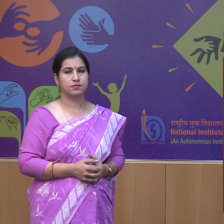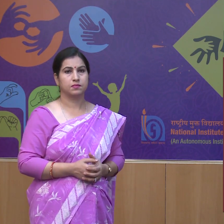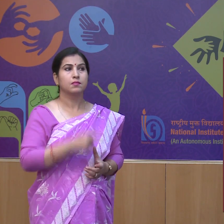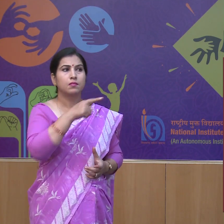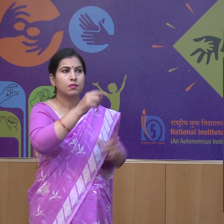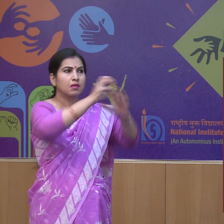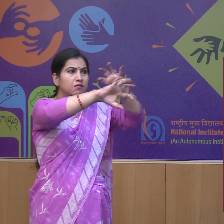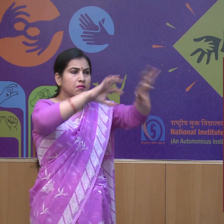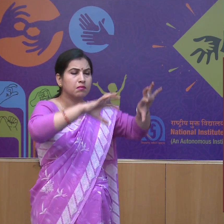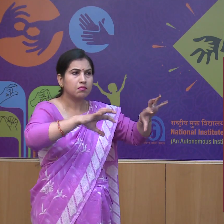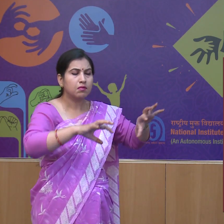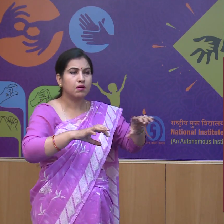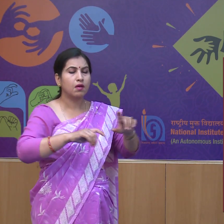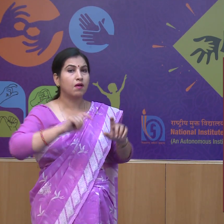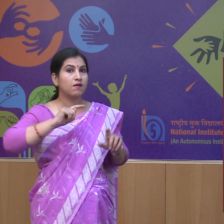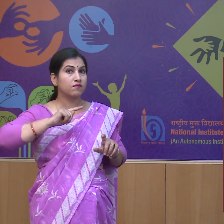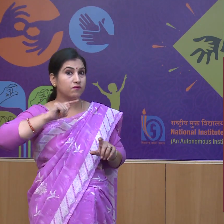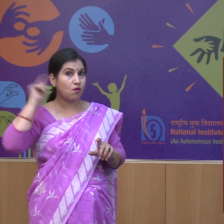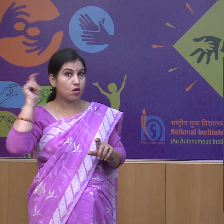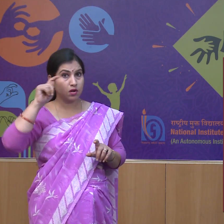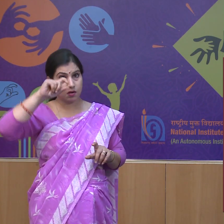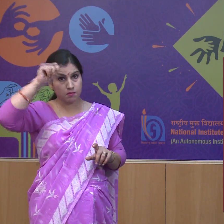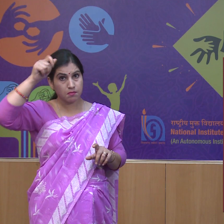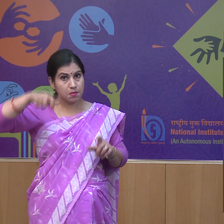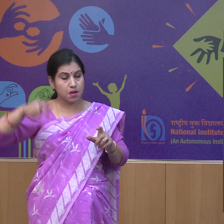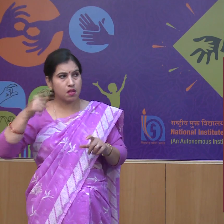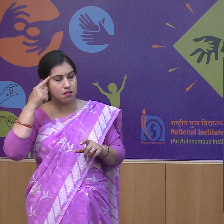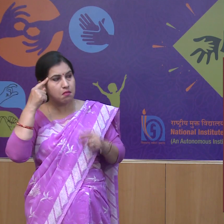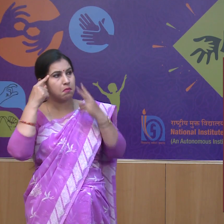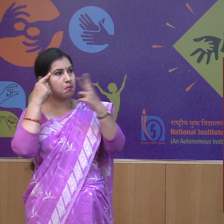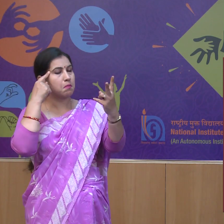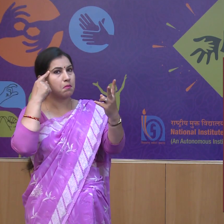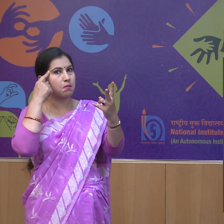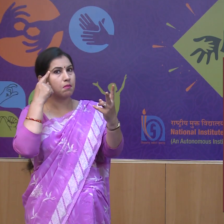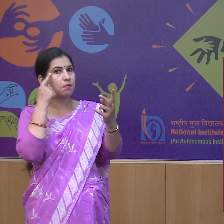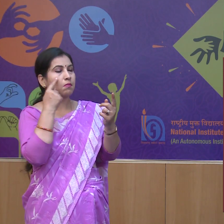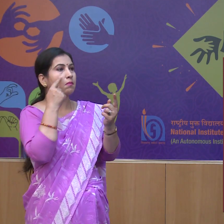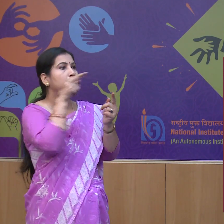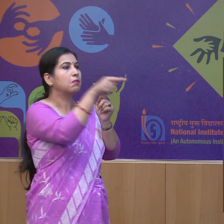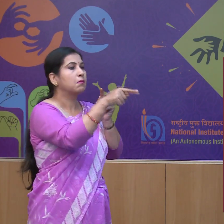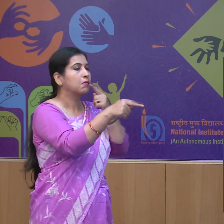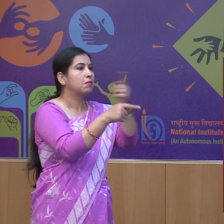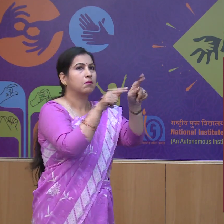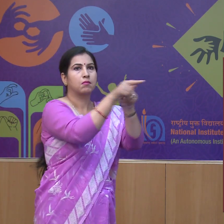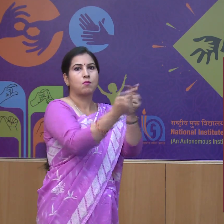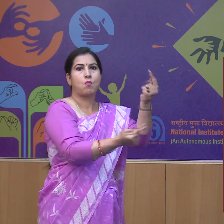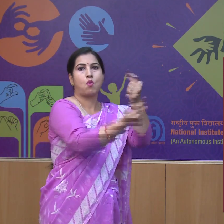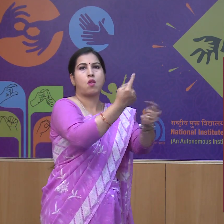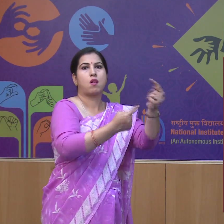giving the British the chance to interfere in the